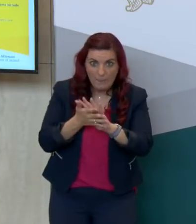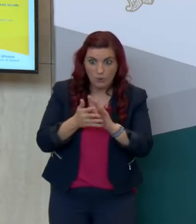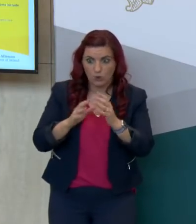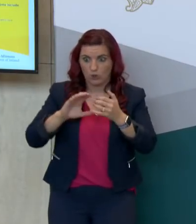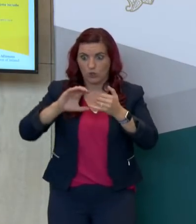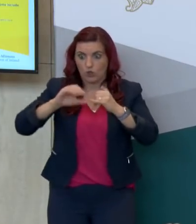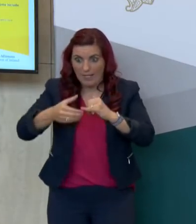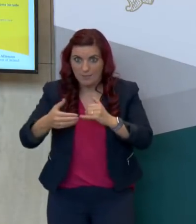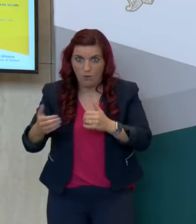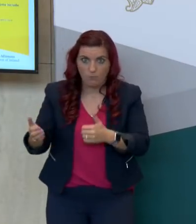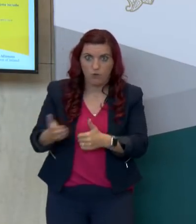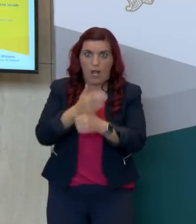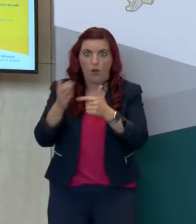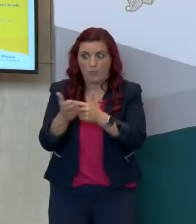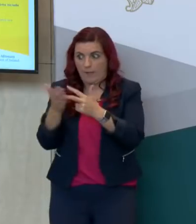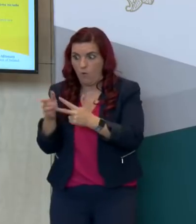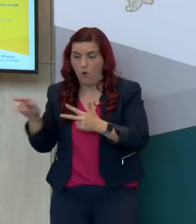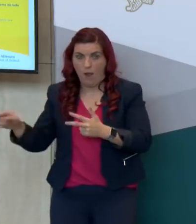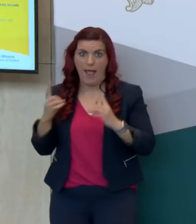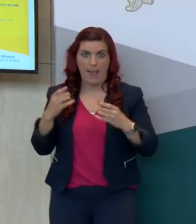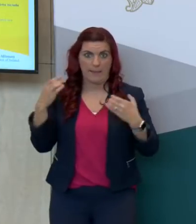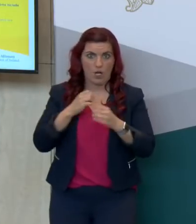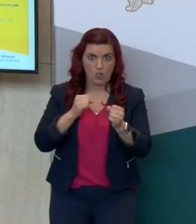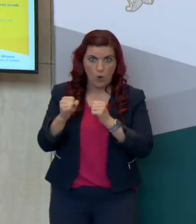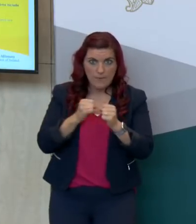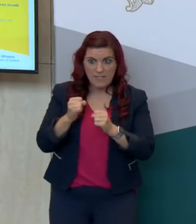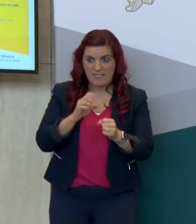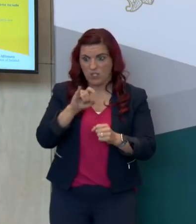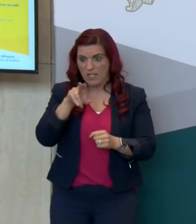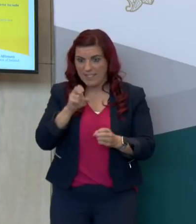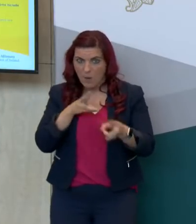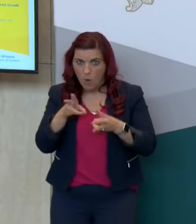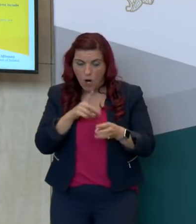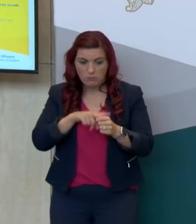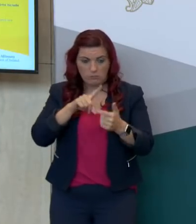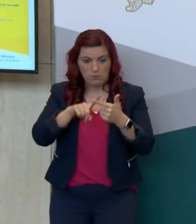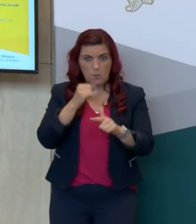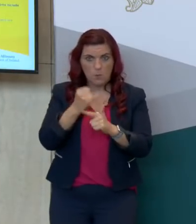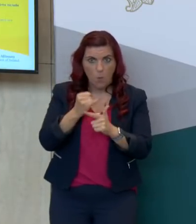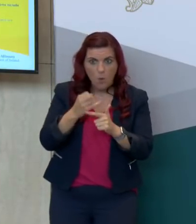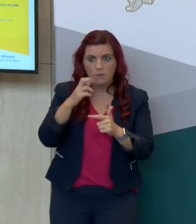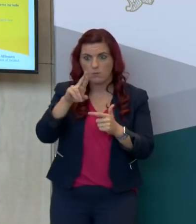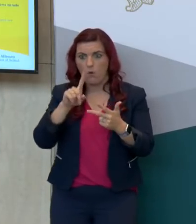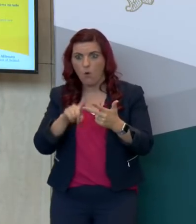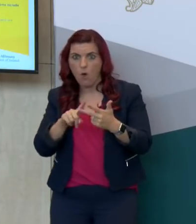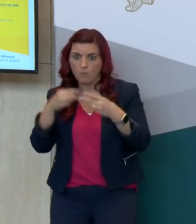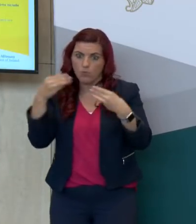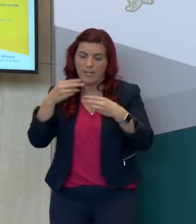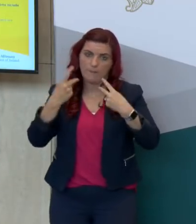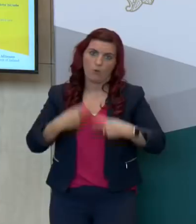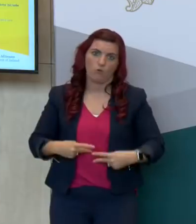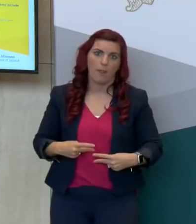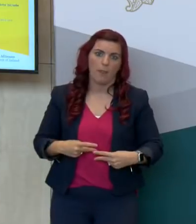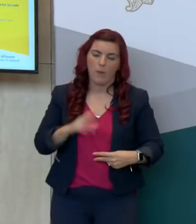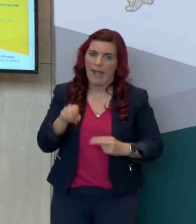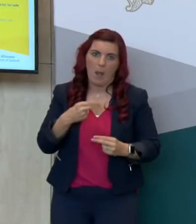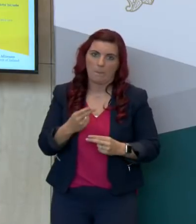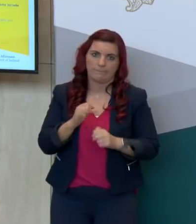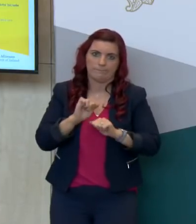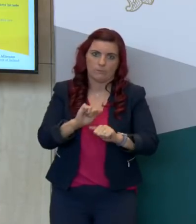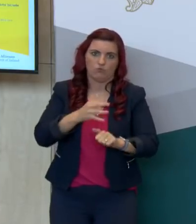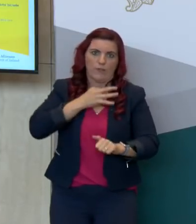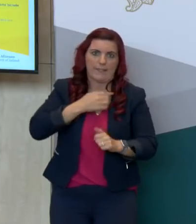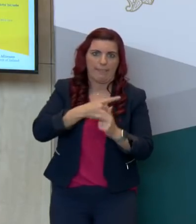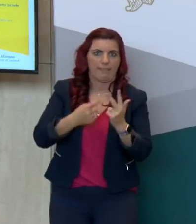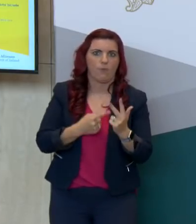overarching priorities, whether it's healthcare services and the work of the HSE, whether it's schools, or whether it's protecting the most vulnerable. You'd mentioned the other day,